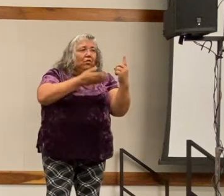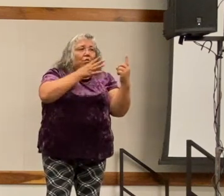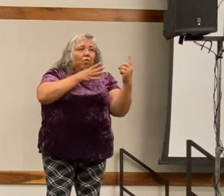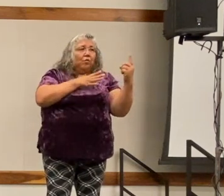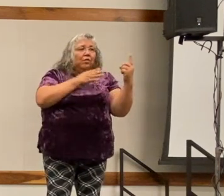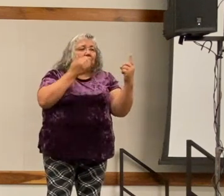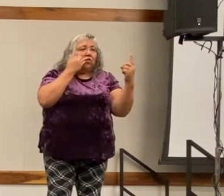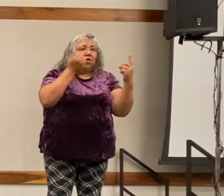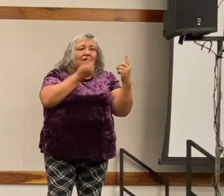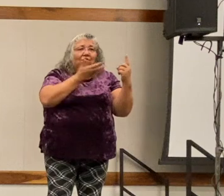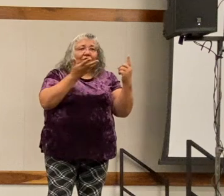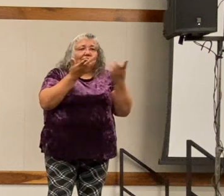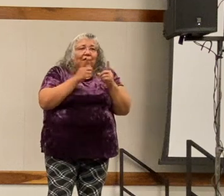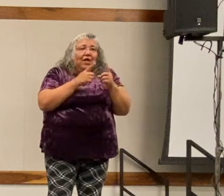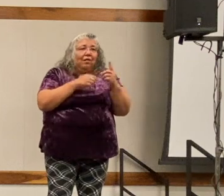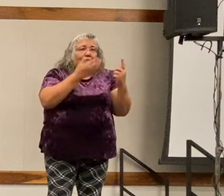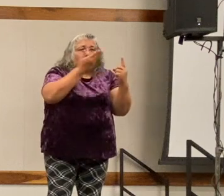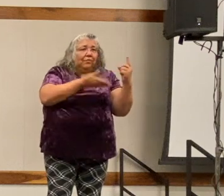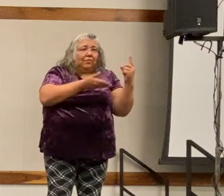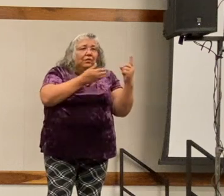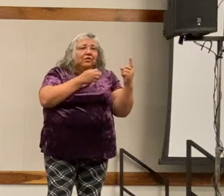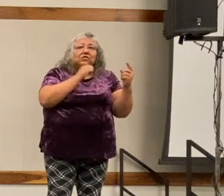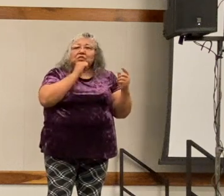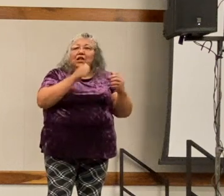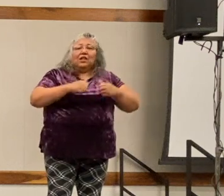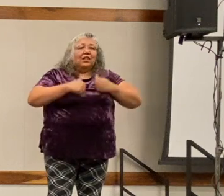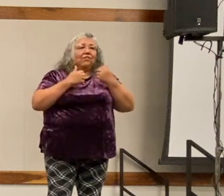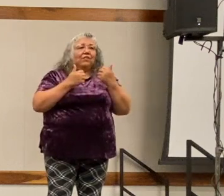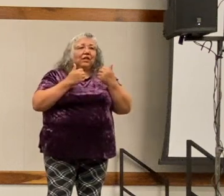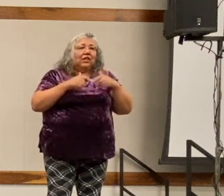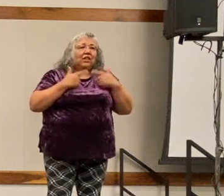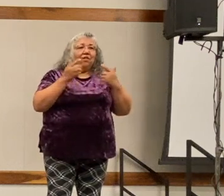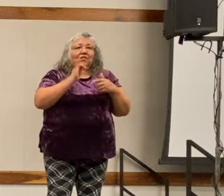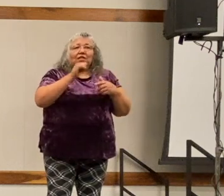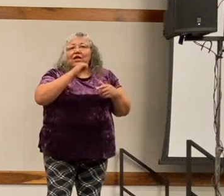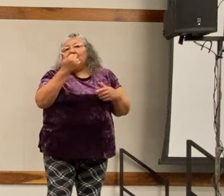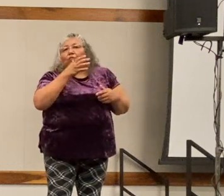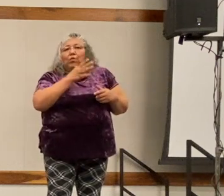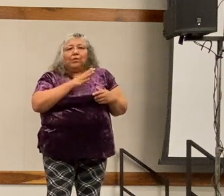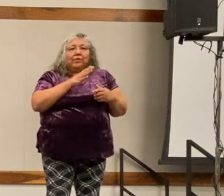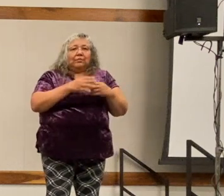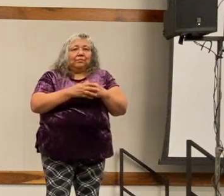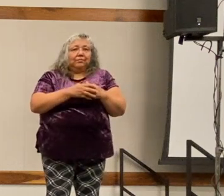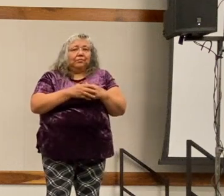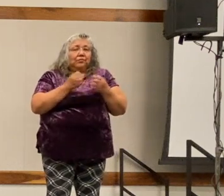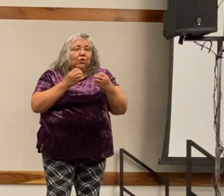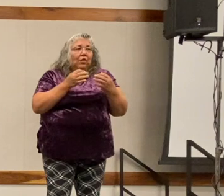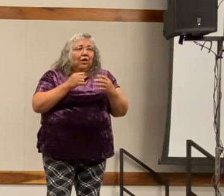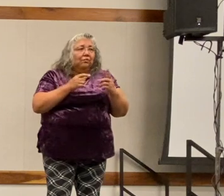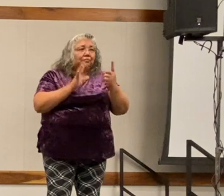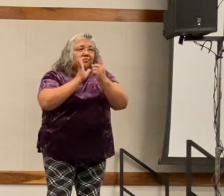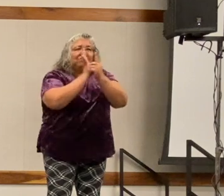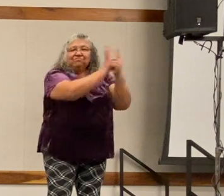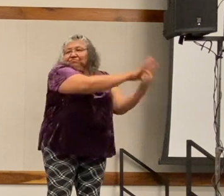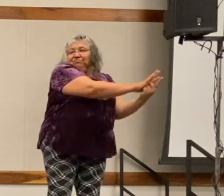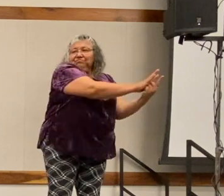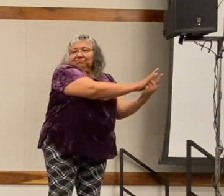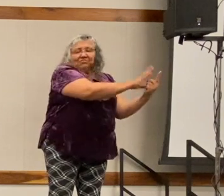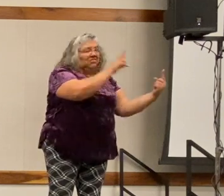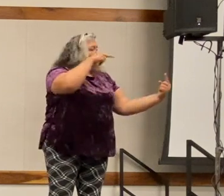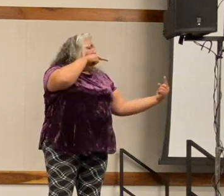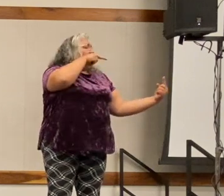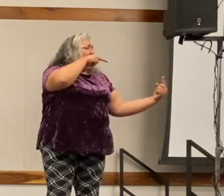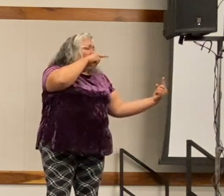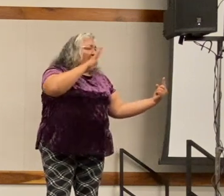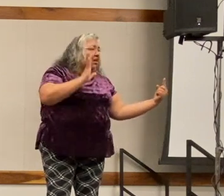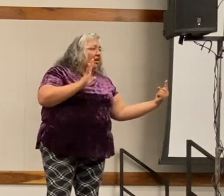They know everything about her because she's not living life like the other women. So she's an outcast. She's someone that's looked down